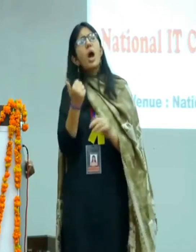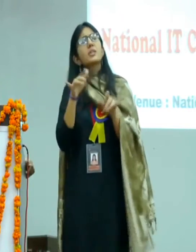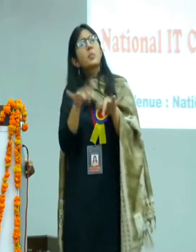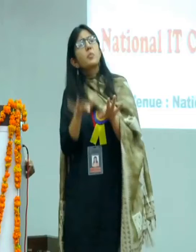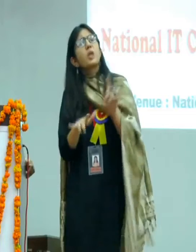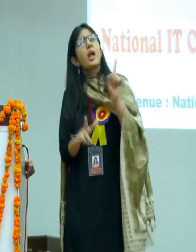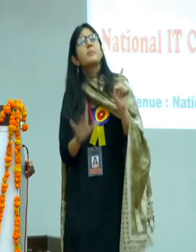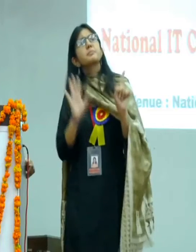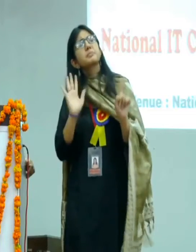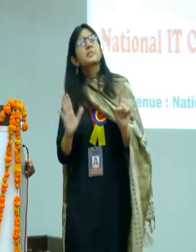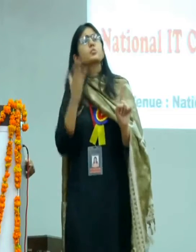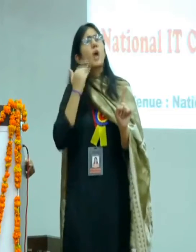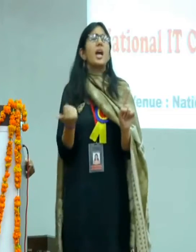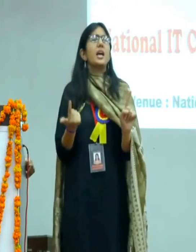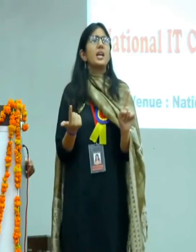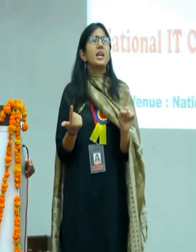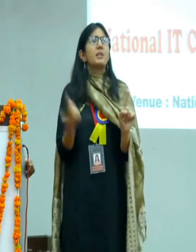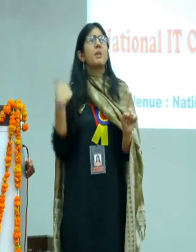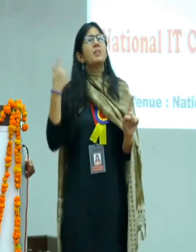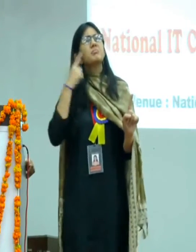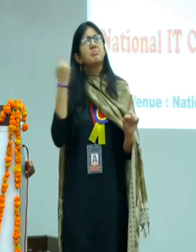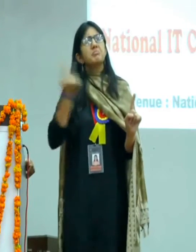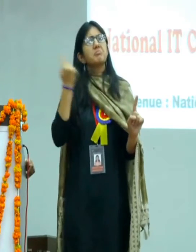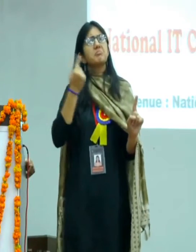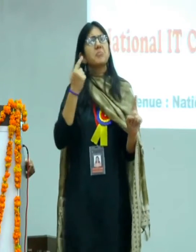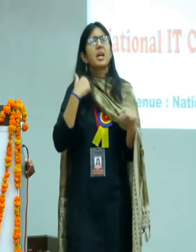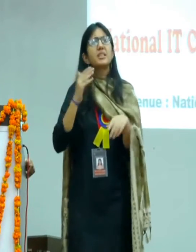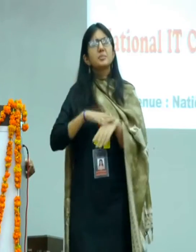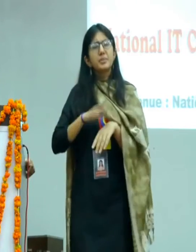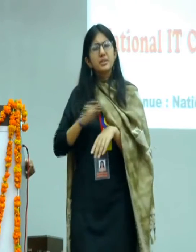Then I felt and I experienced that